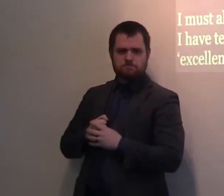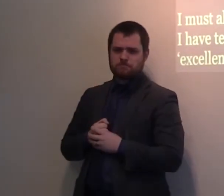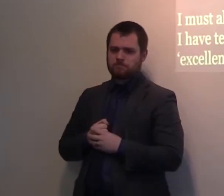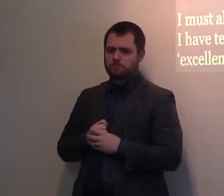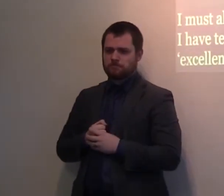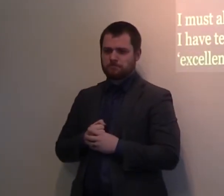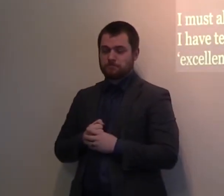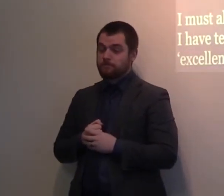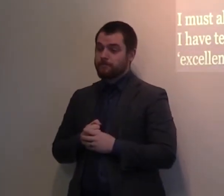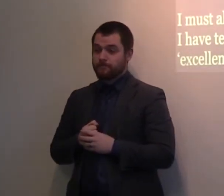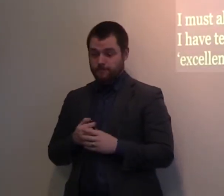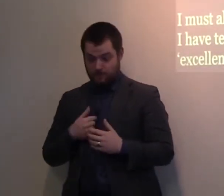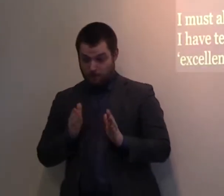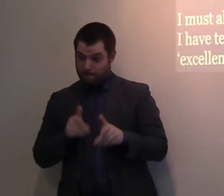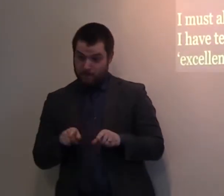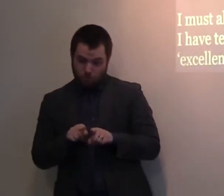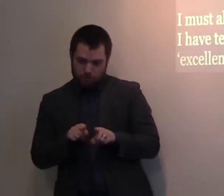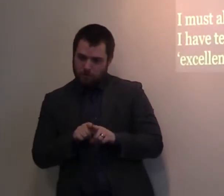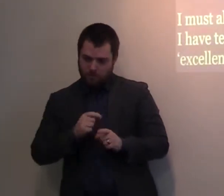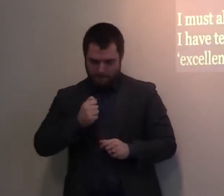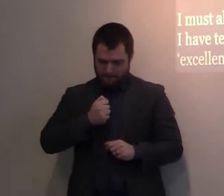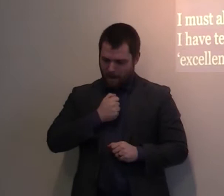I must also test things in my life.